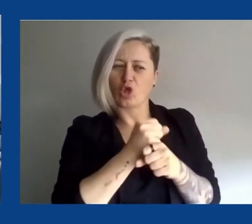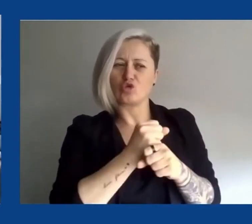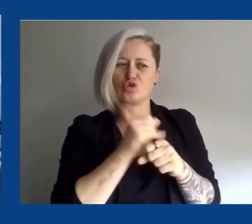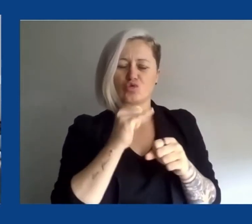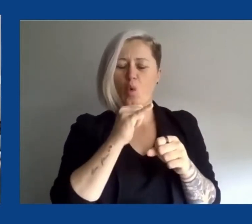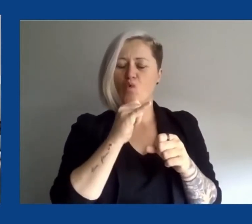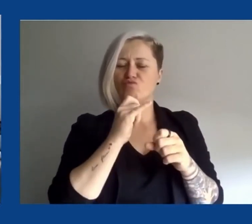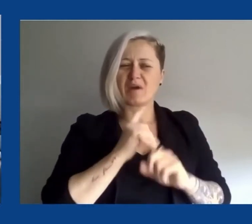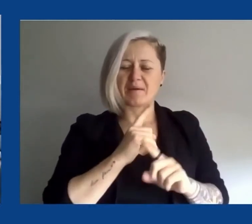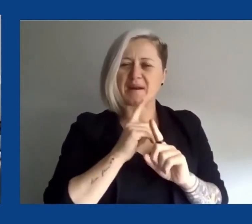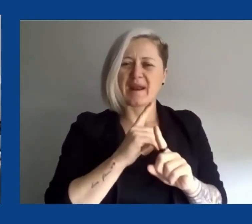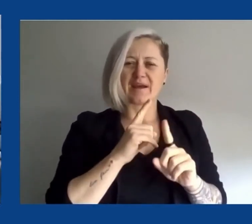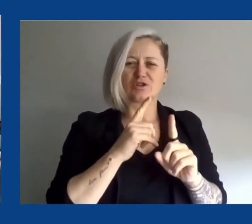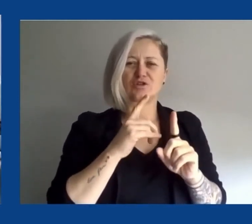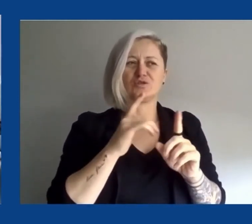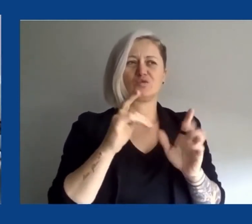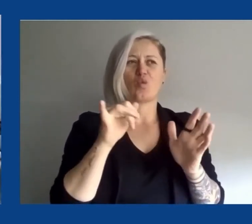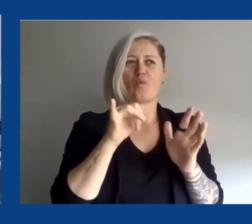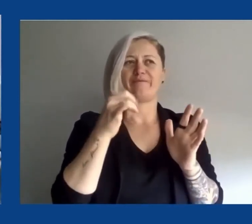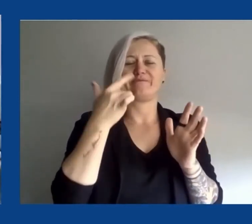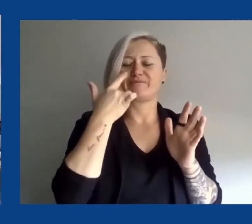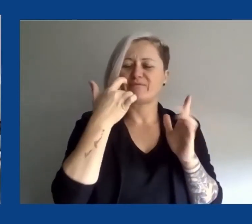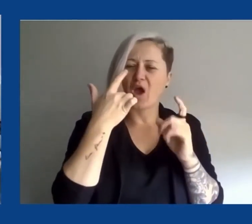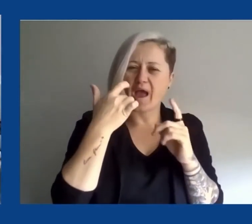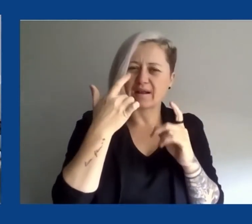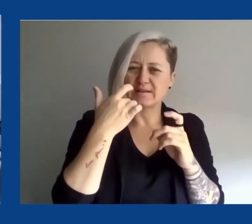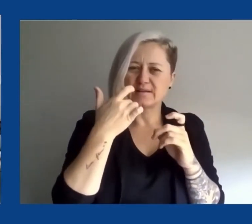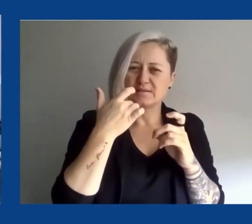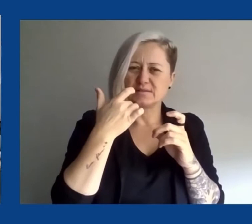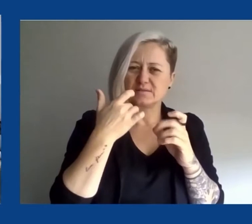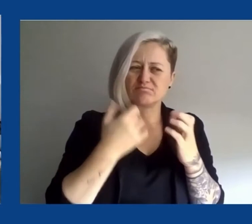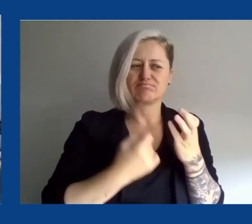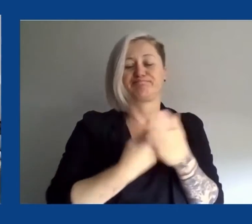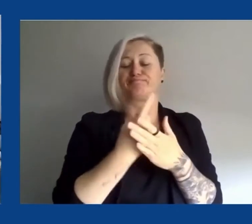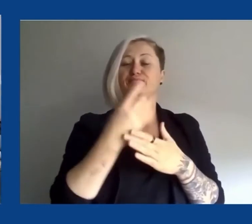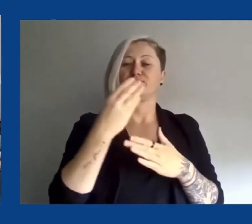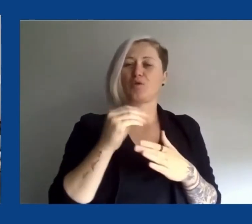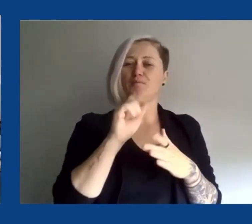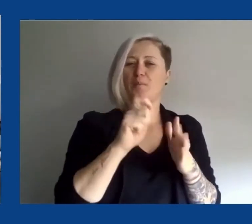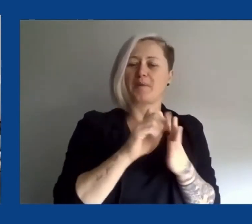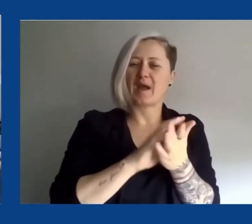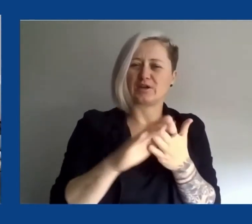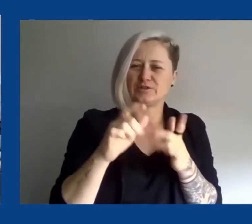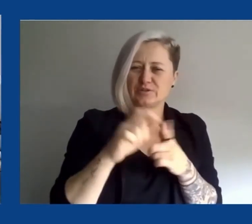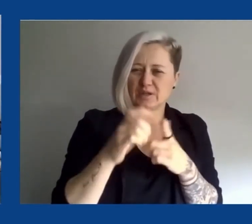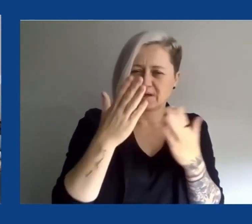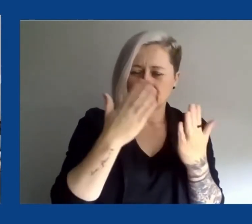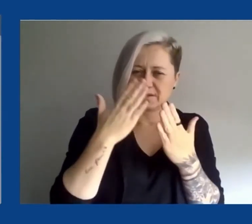or findings emerged from your PhD studies?